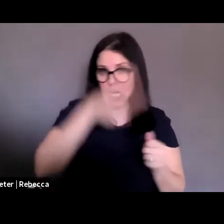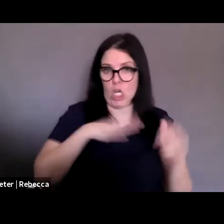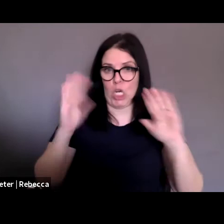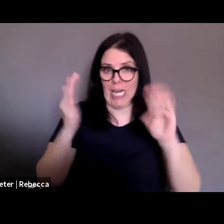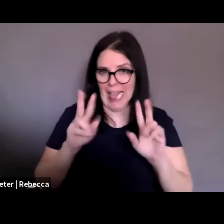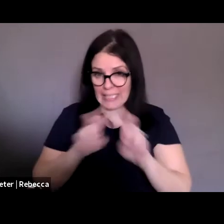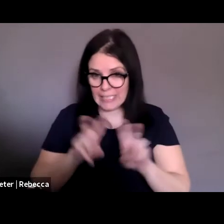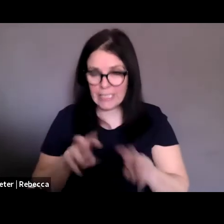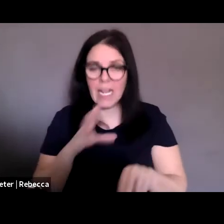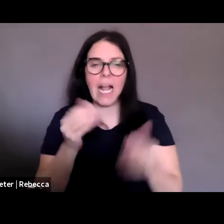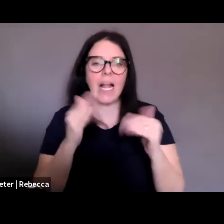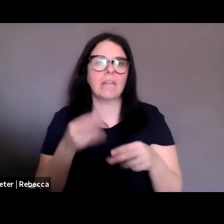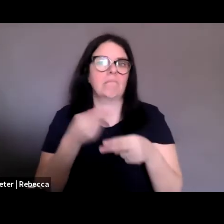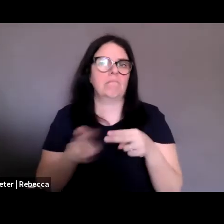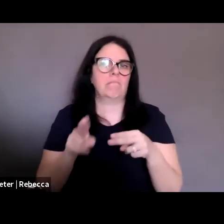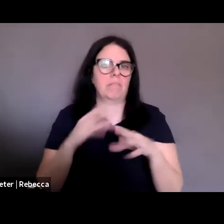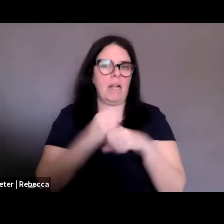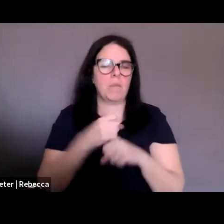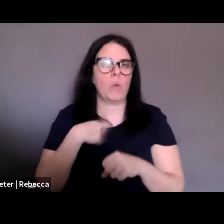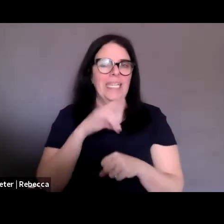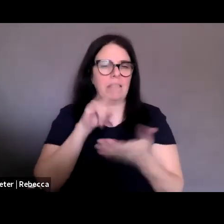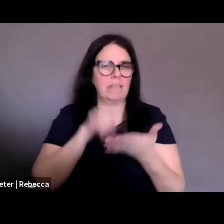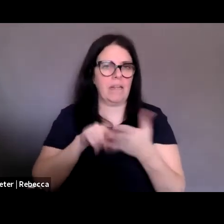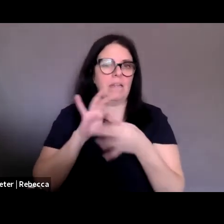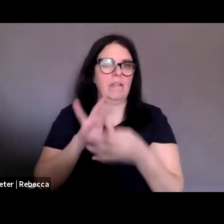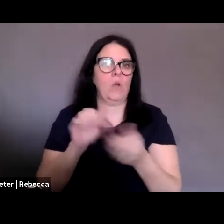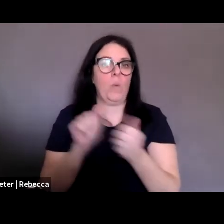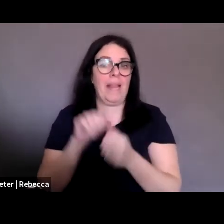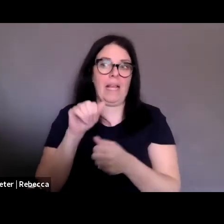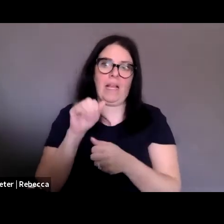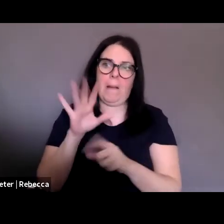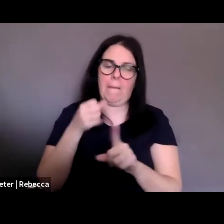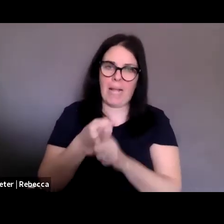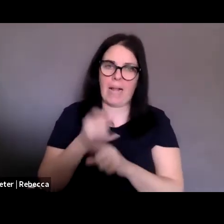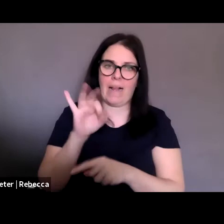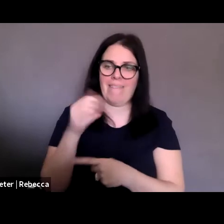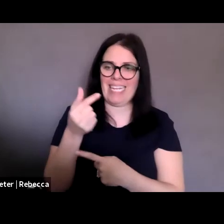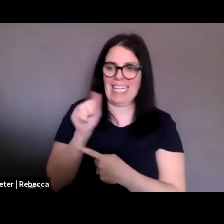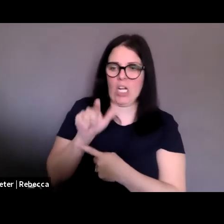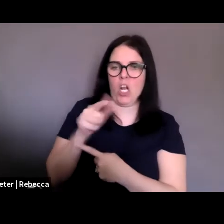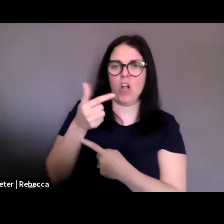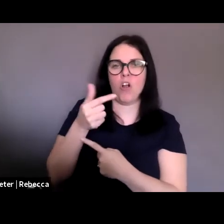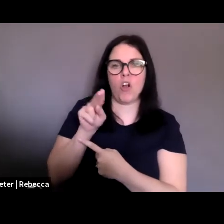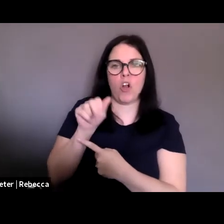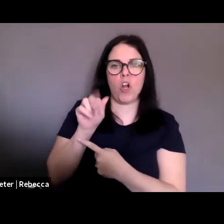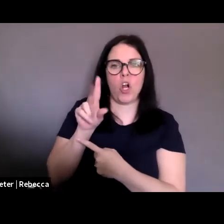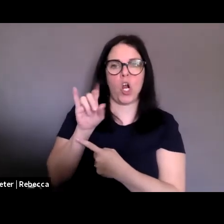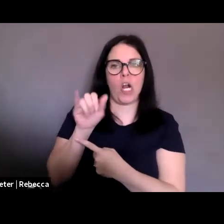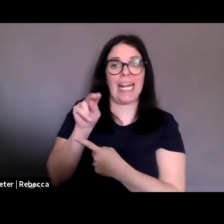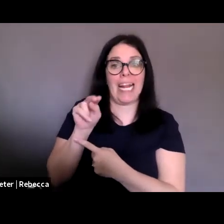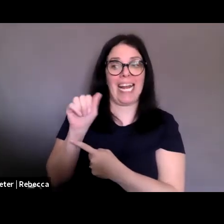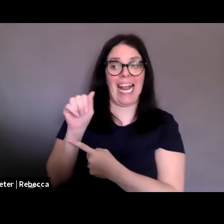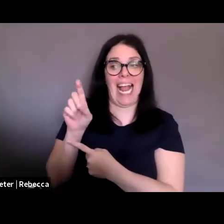on what we found empirically about the impact of guardians ad litem and evaluators, supposedly neutral professionals in the